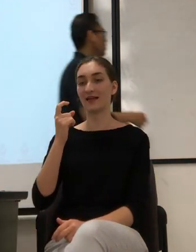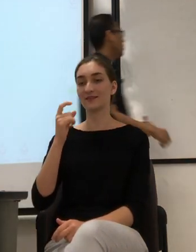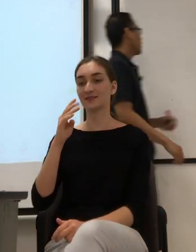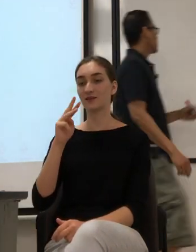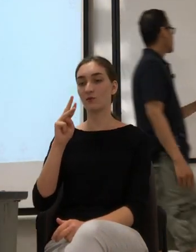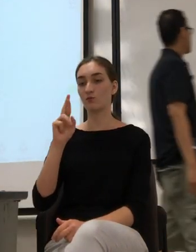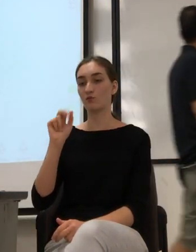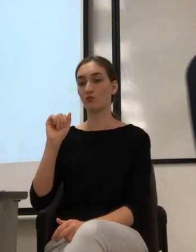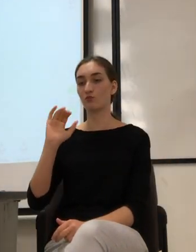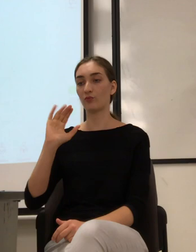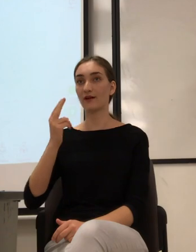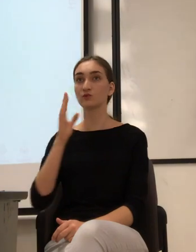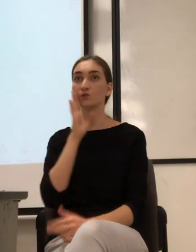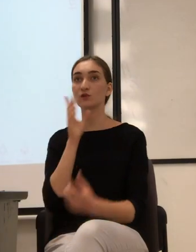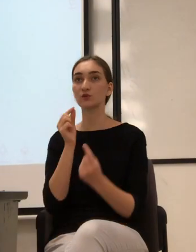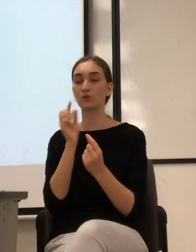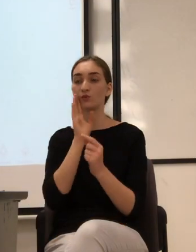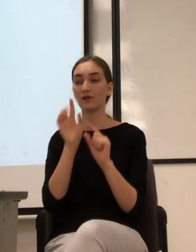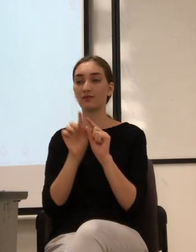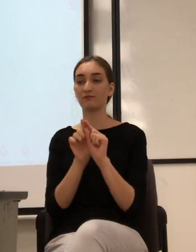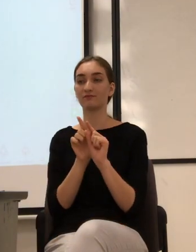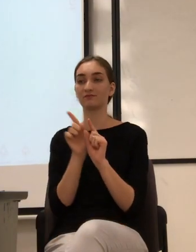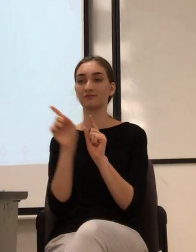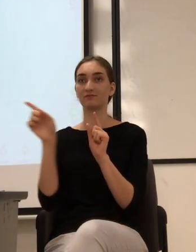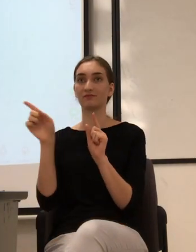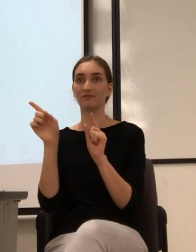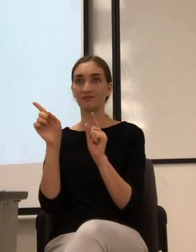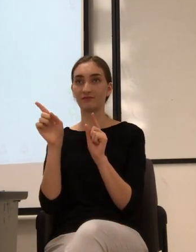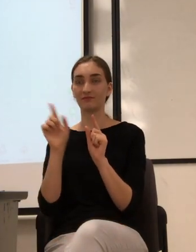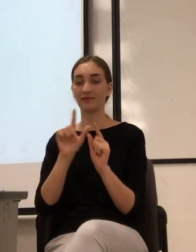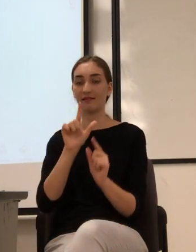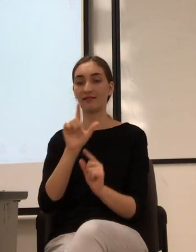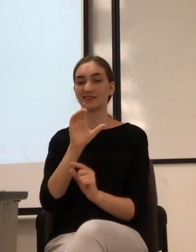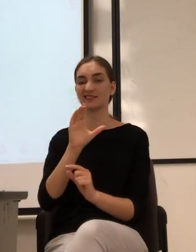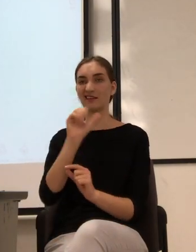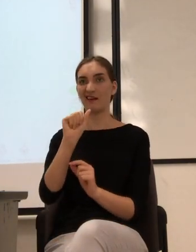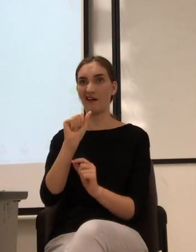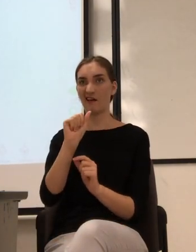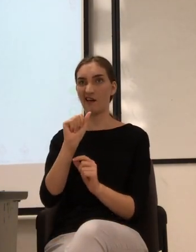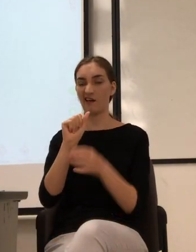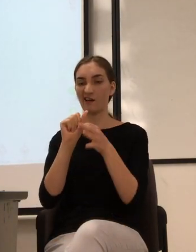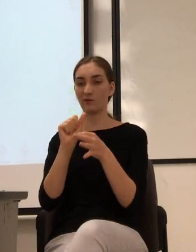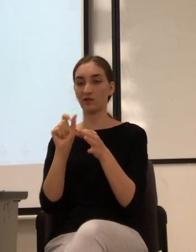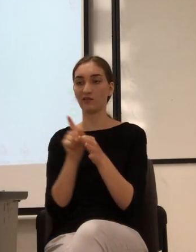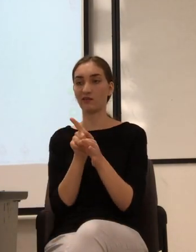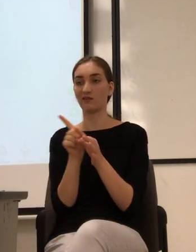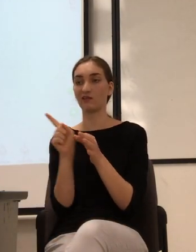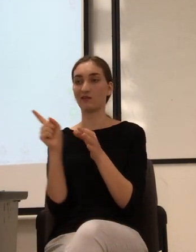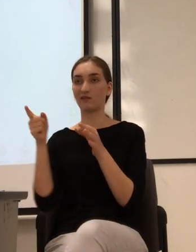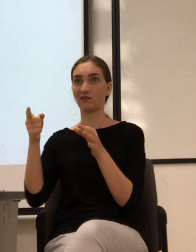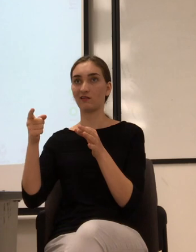What it's going to do is it's going to branch off the LCA and it's going to go around